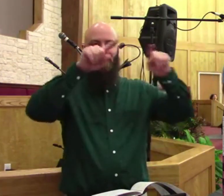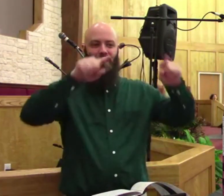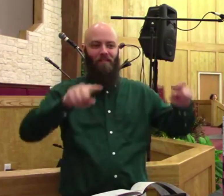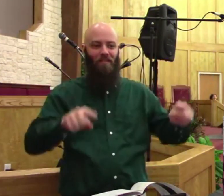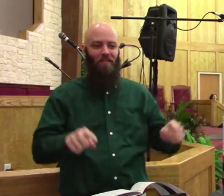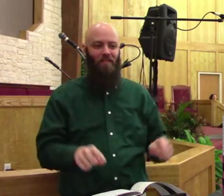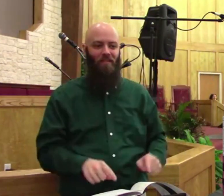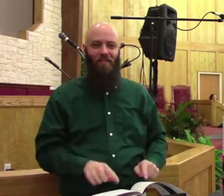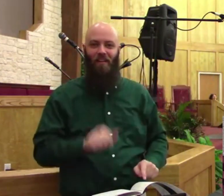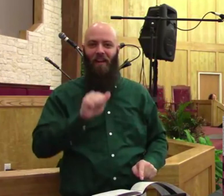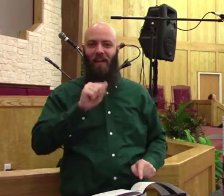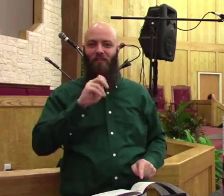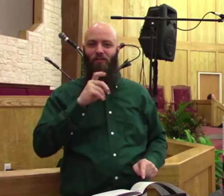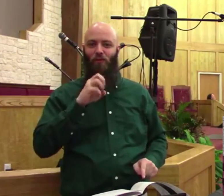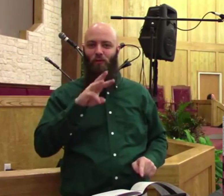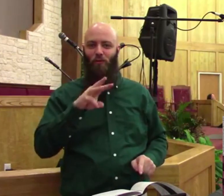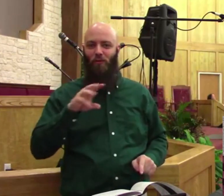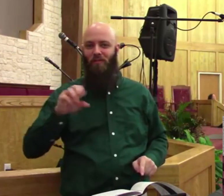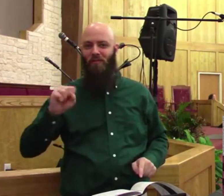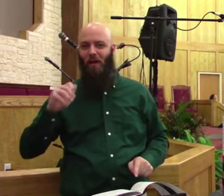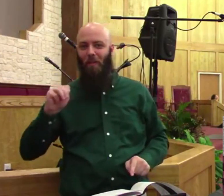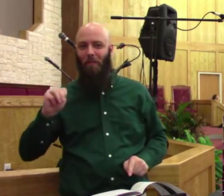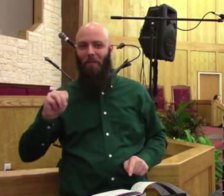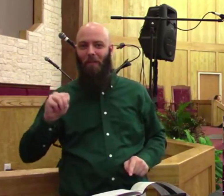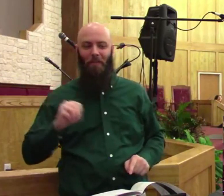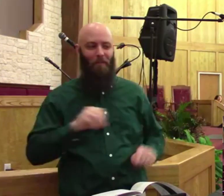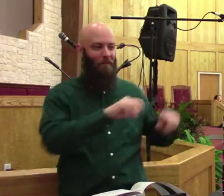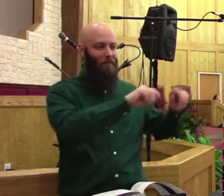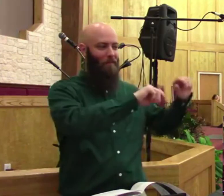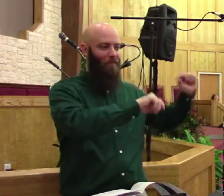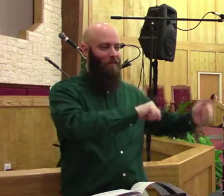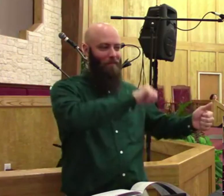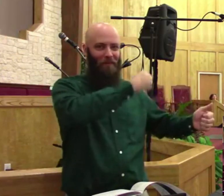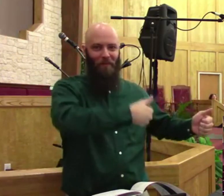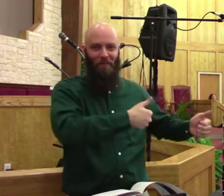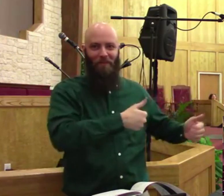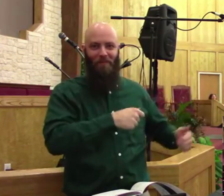and Sam here this morning, you know,